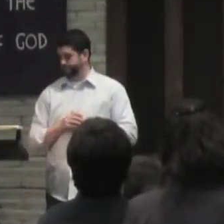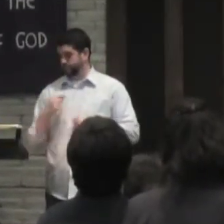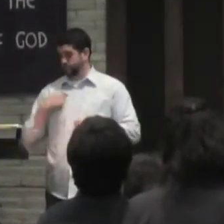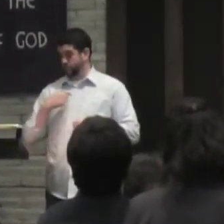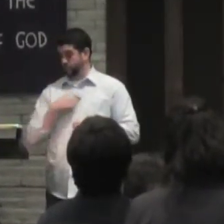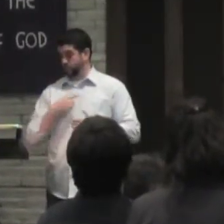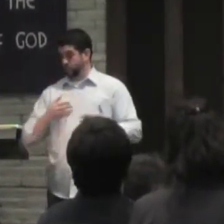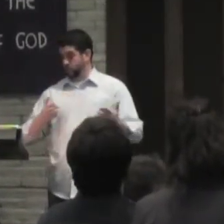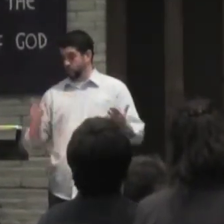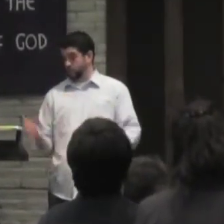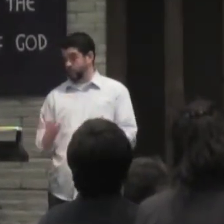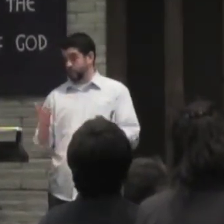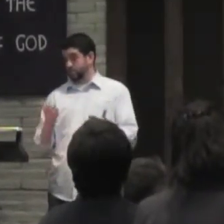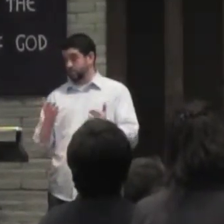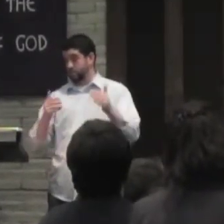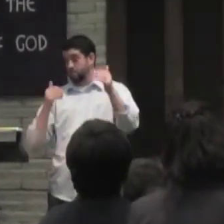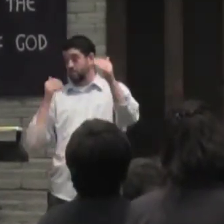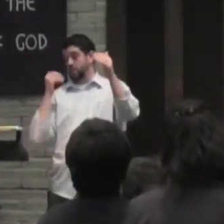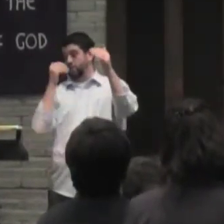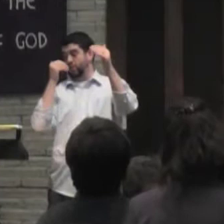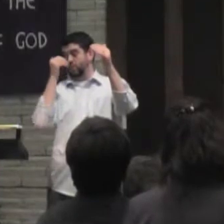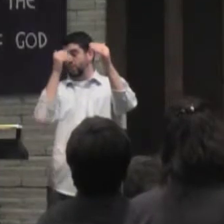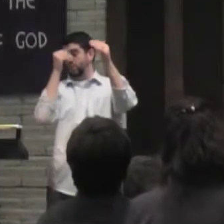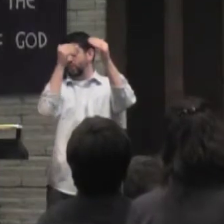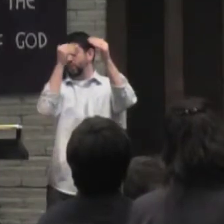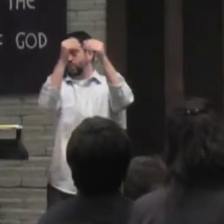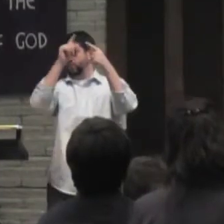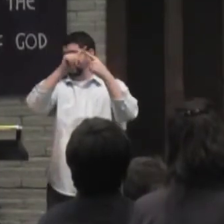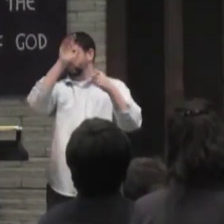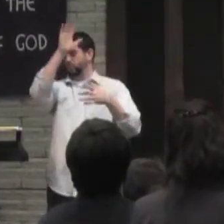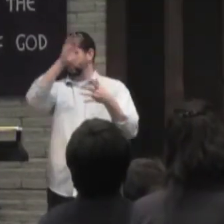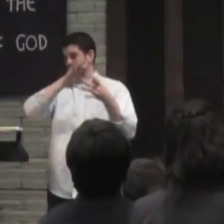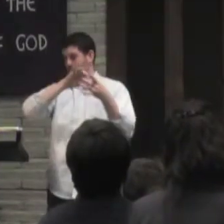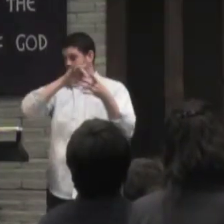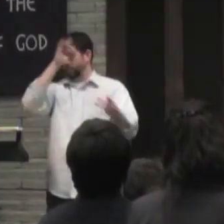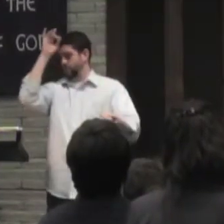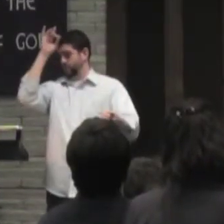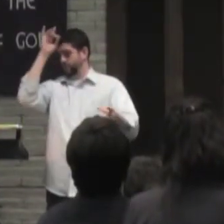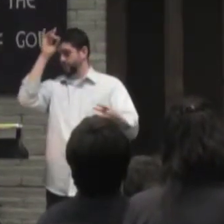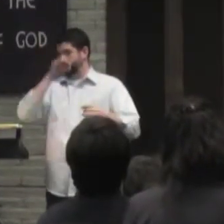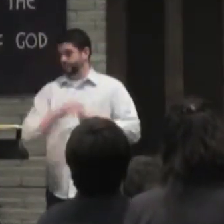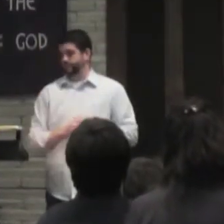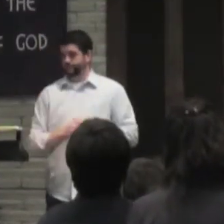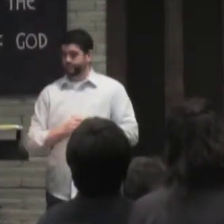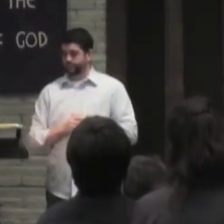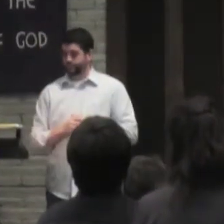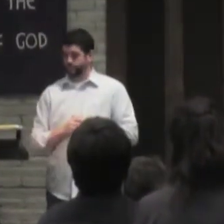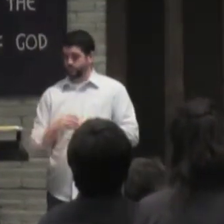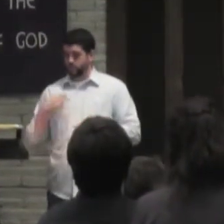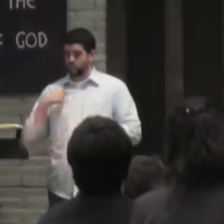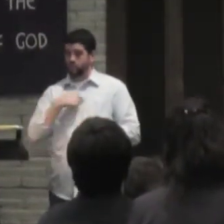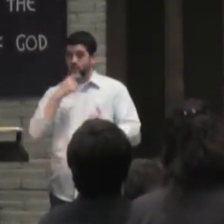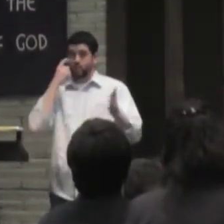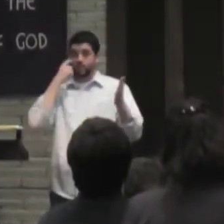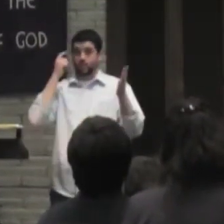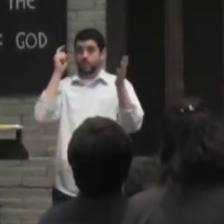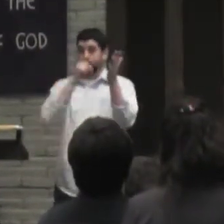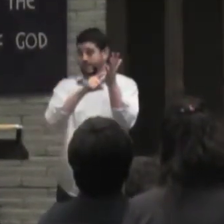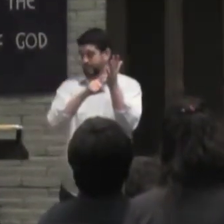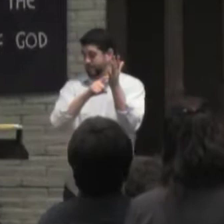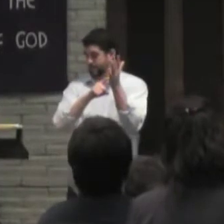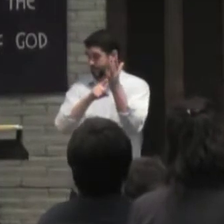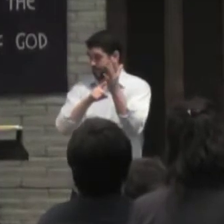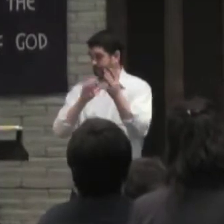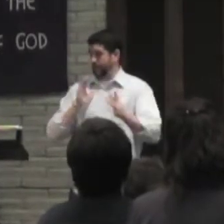We are here to draw close to your Spirit. And we